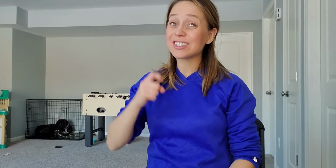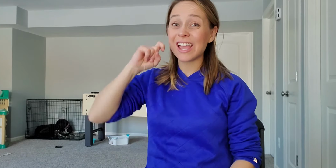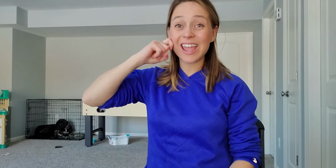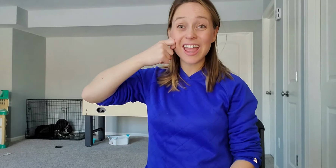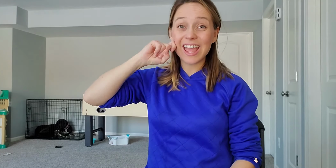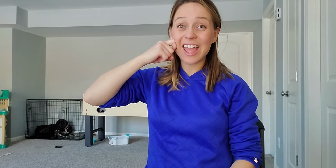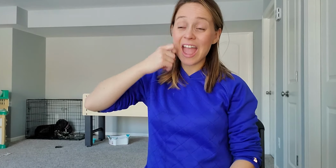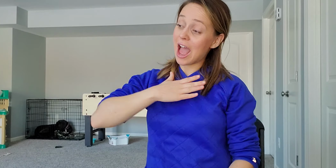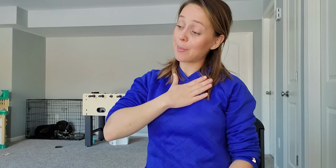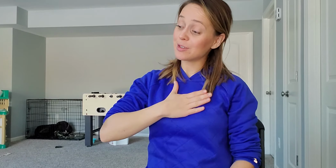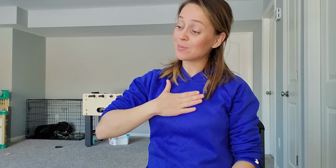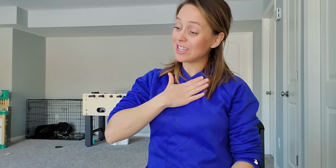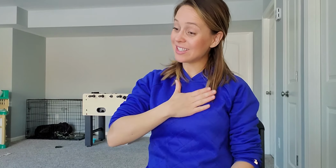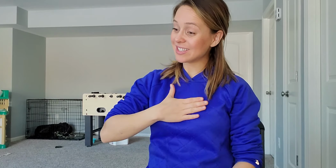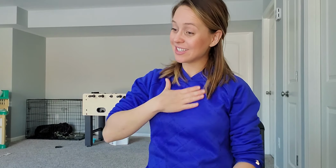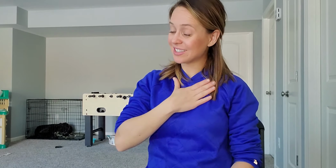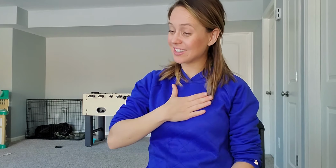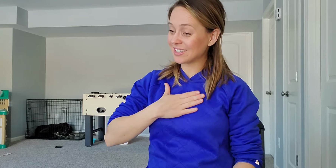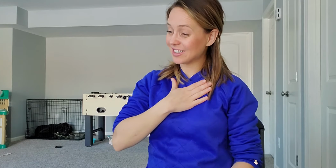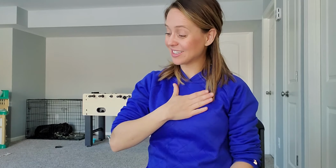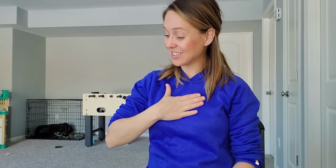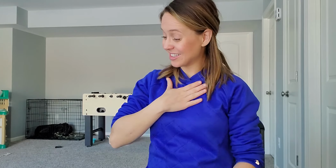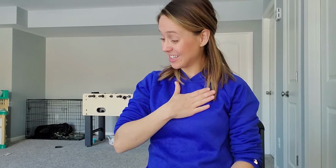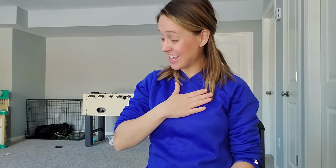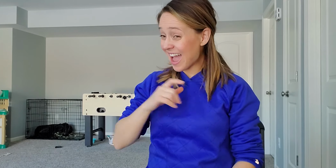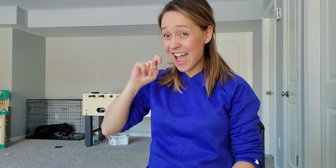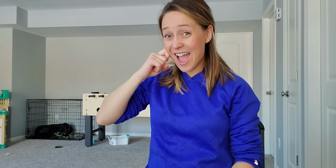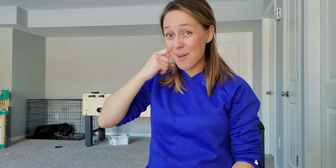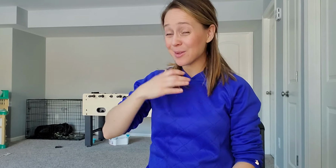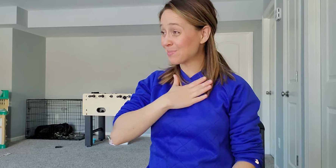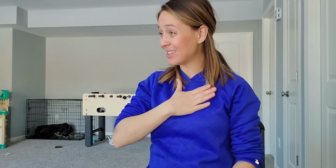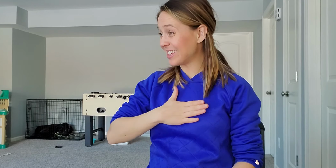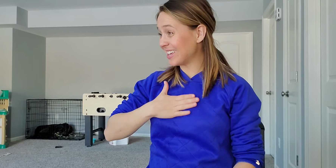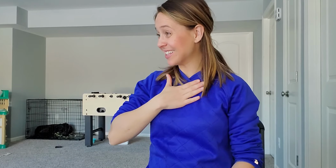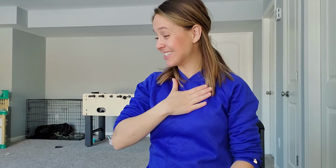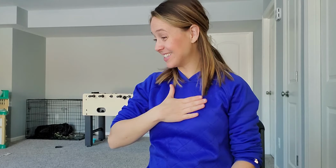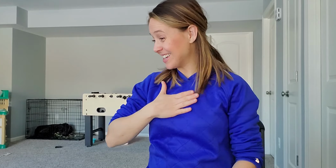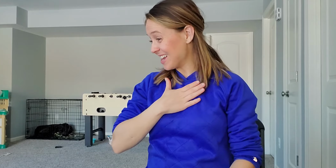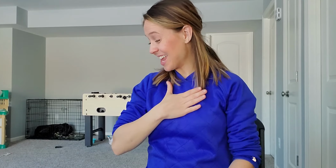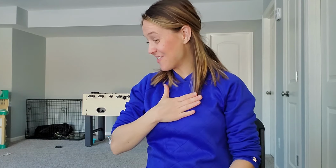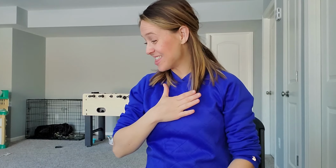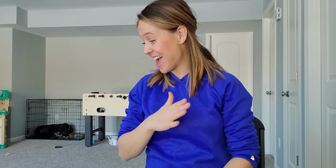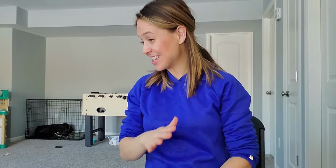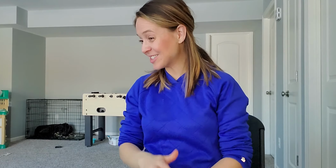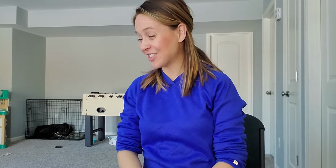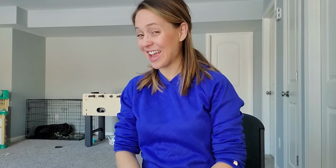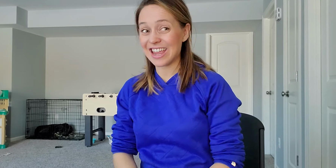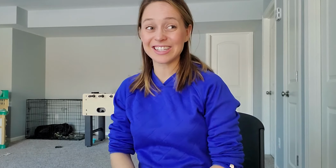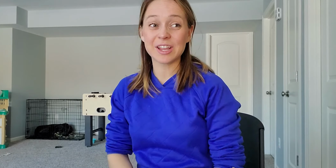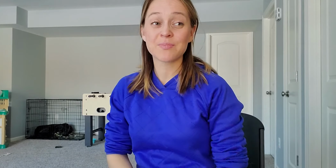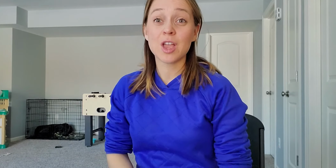say, apples, please? Apples, please. Yeah, apples, please. Even that is great.